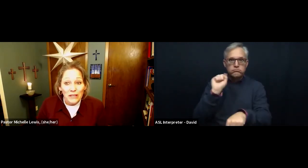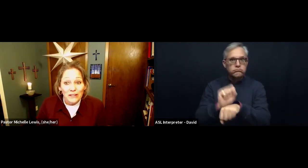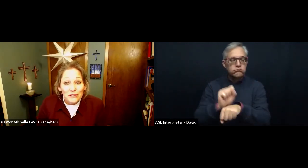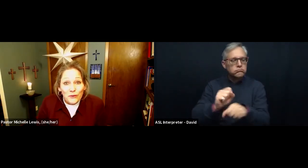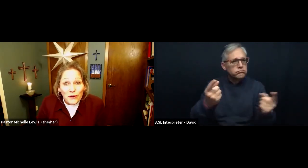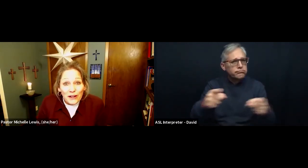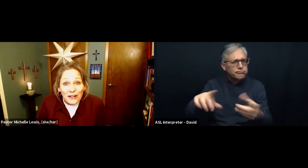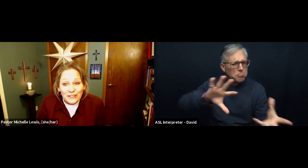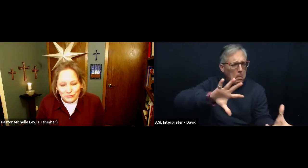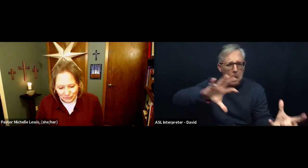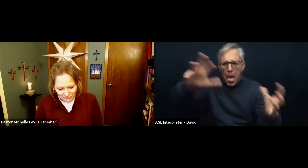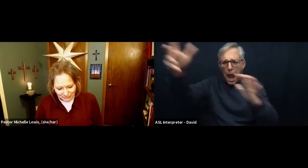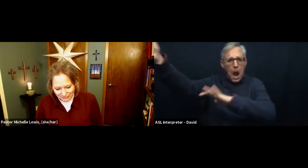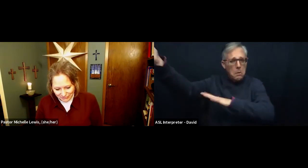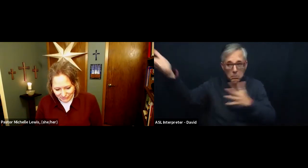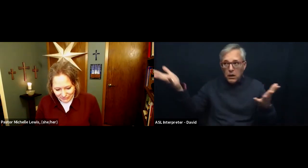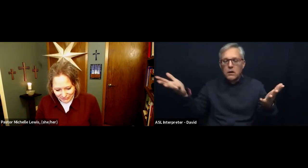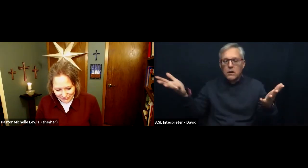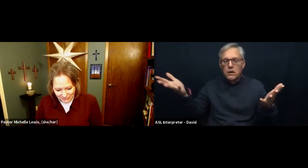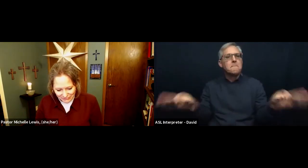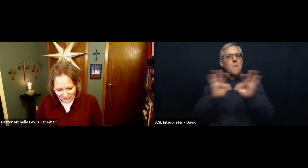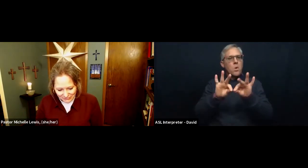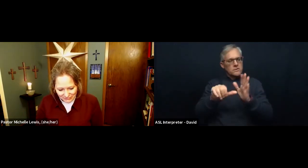how we know God.